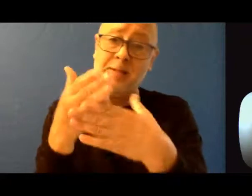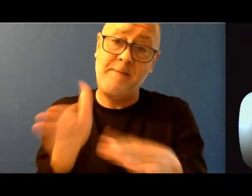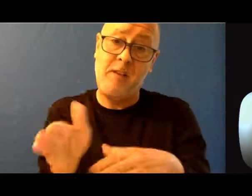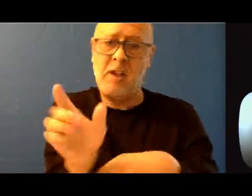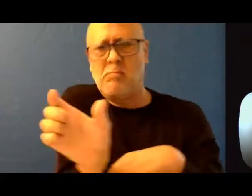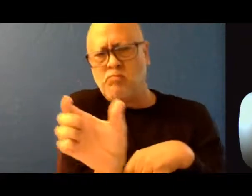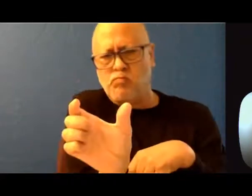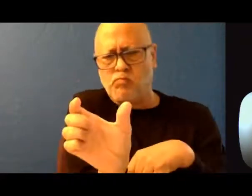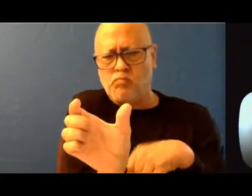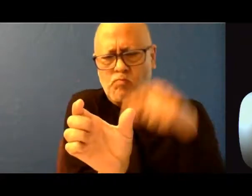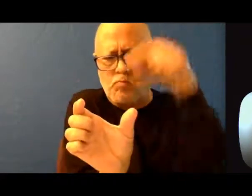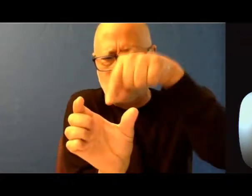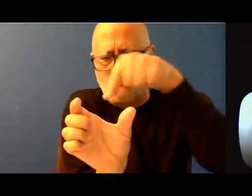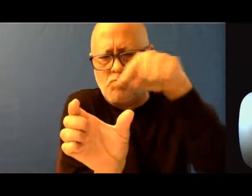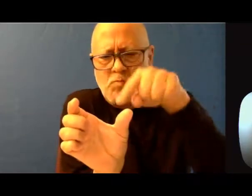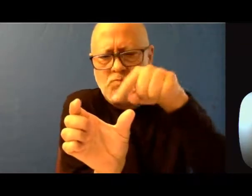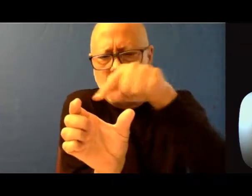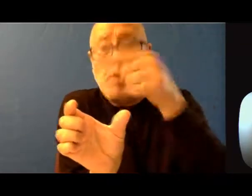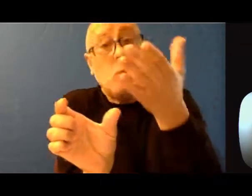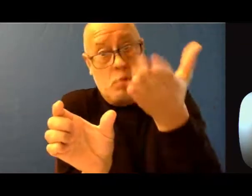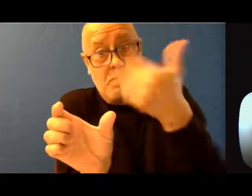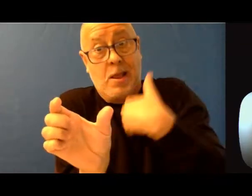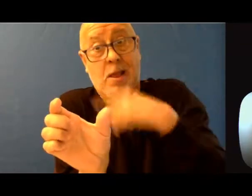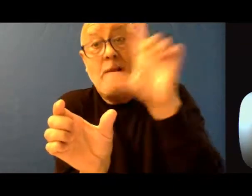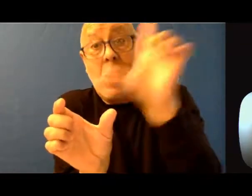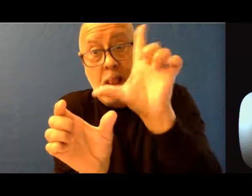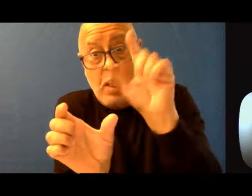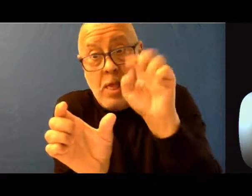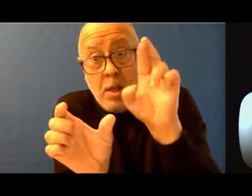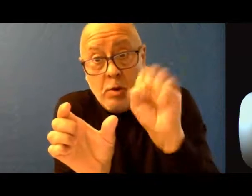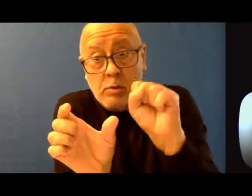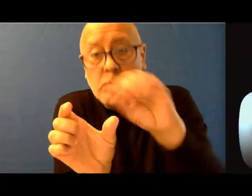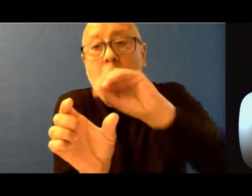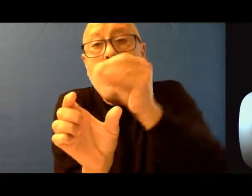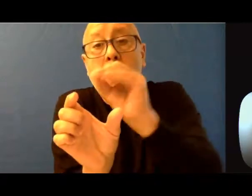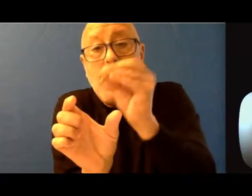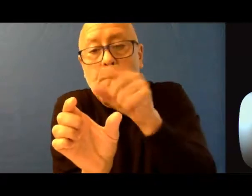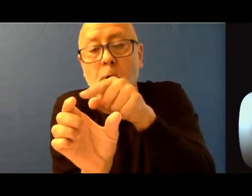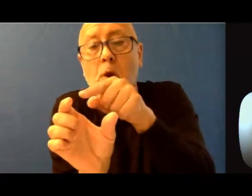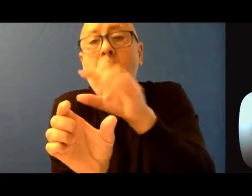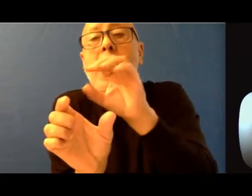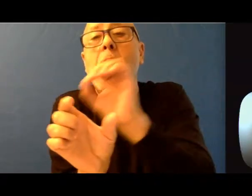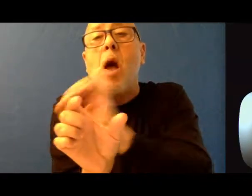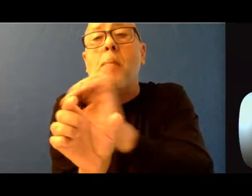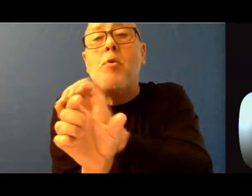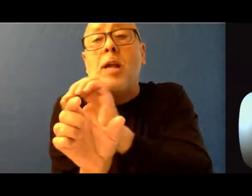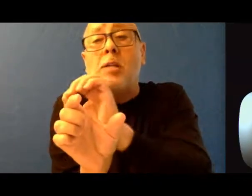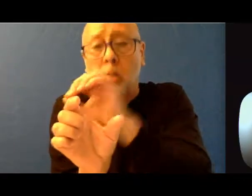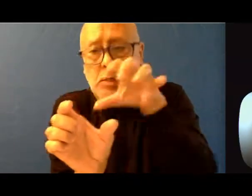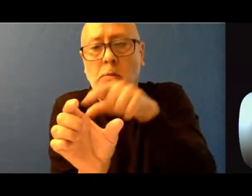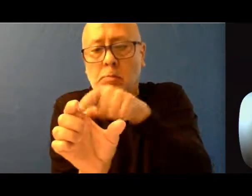So it might have letters, numbers, and operations in it.